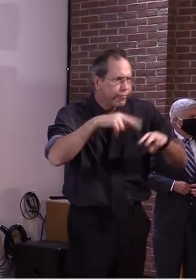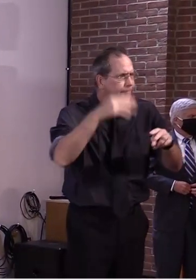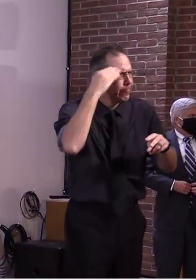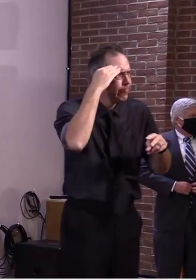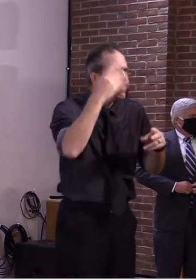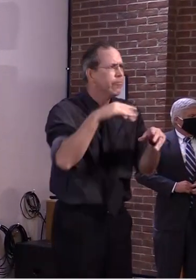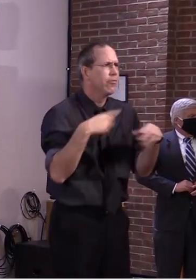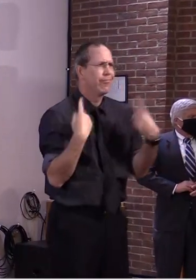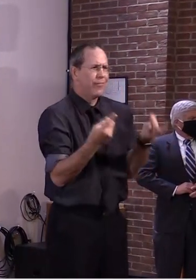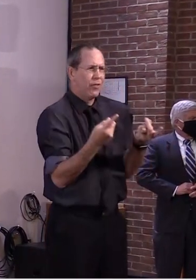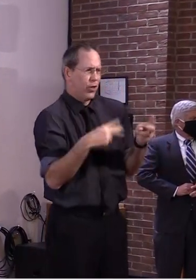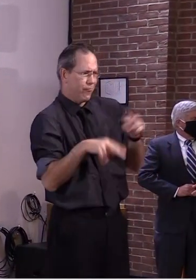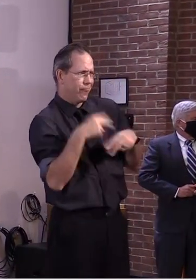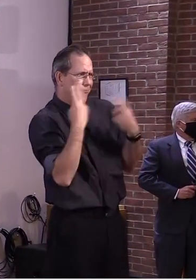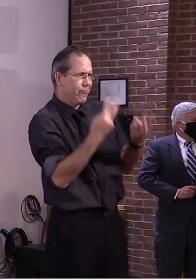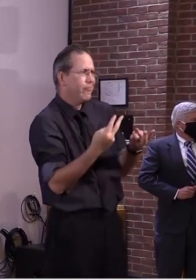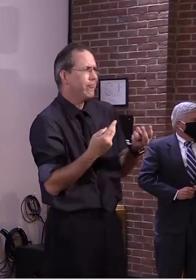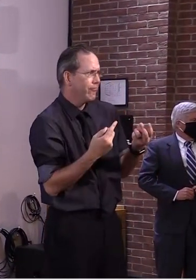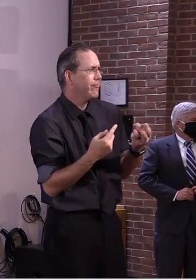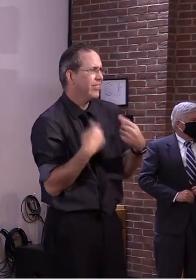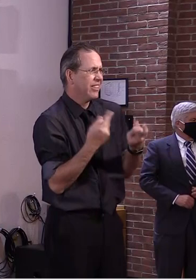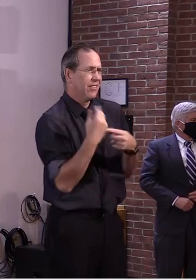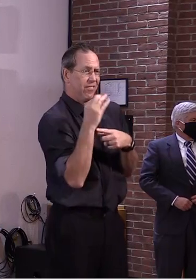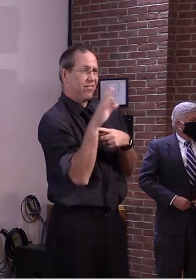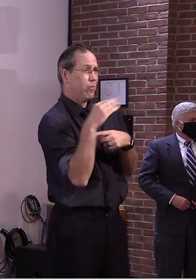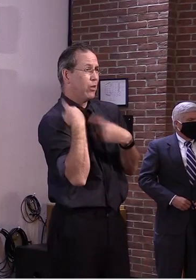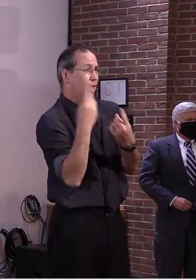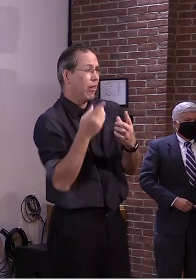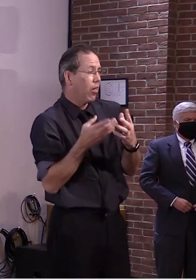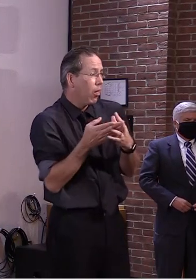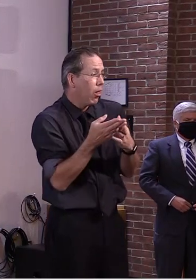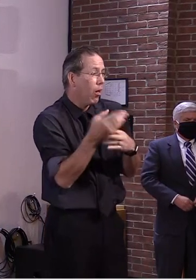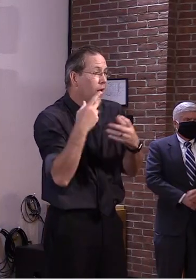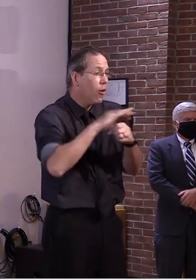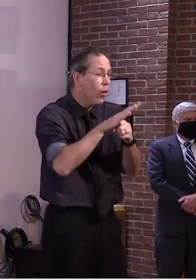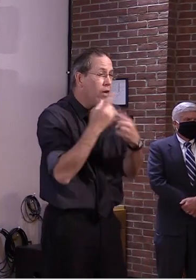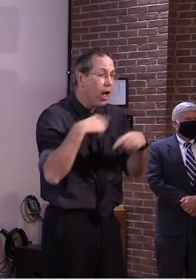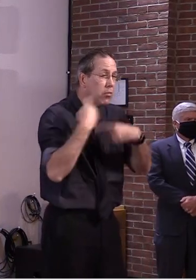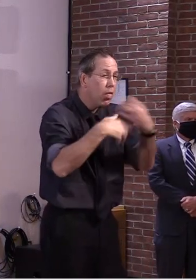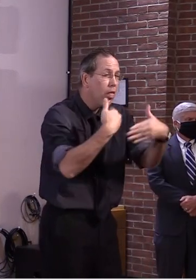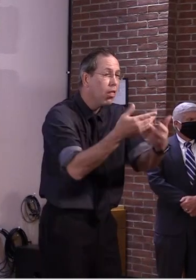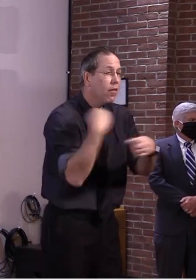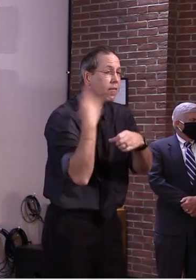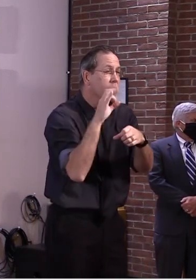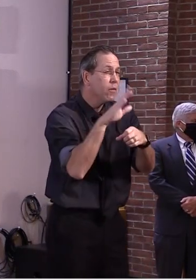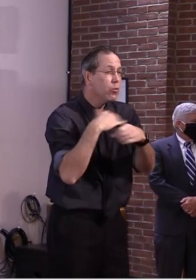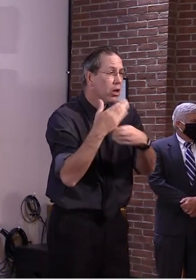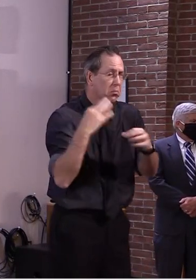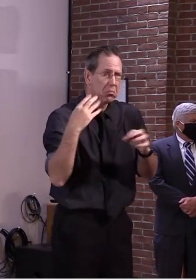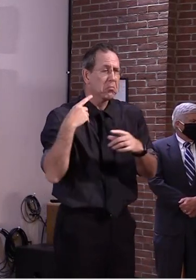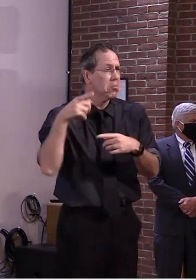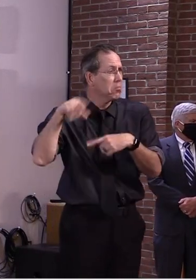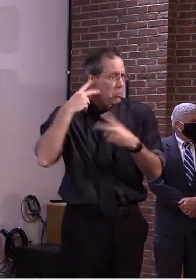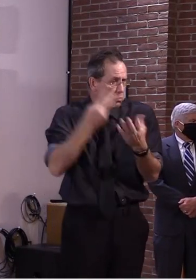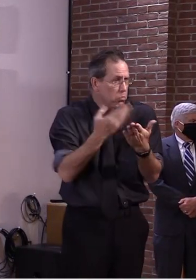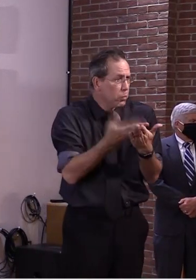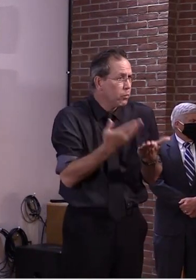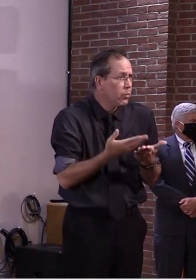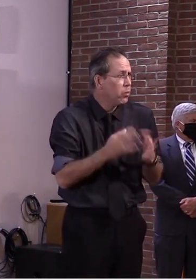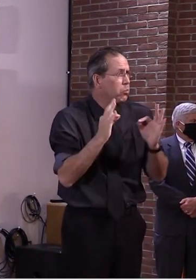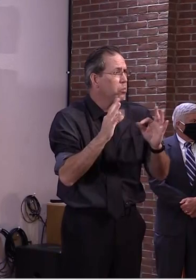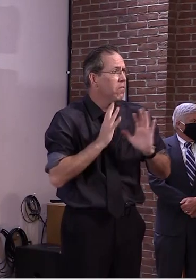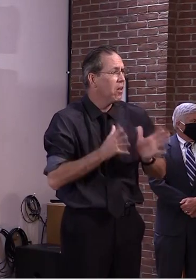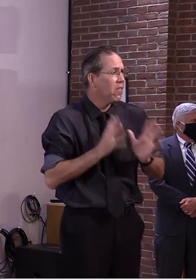February. They have strong protocols in place and a proven record of protecting Vermonters and making sure we're ready for